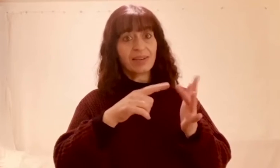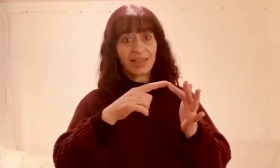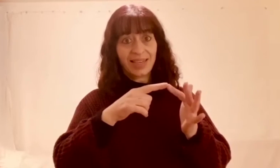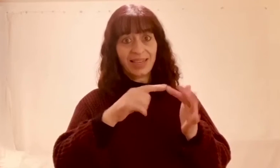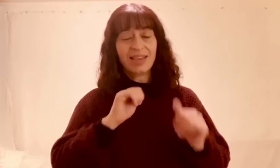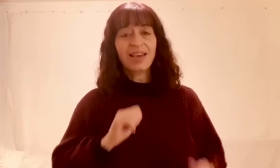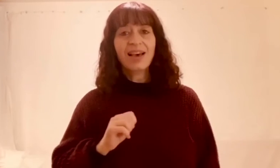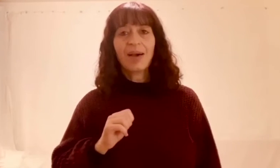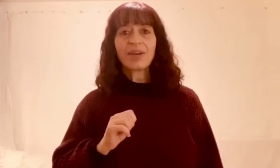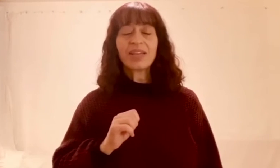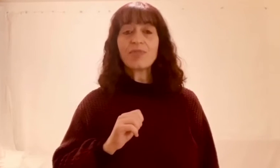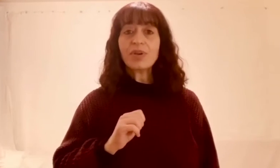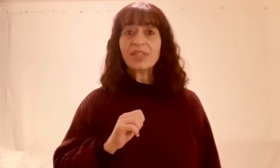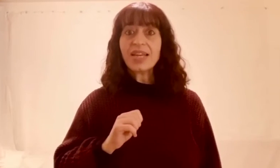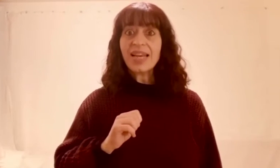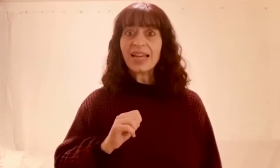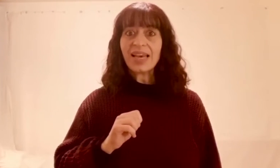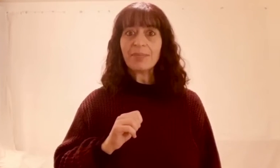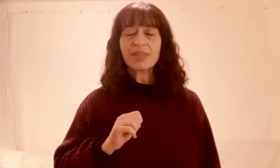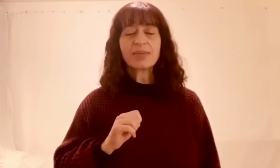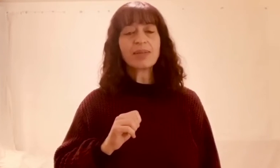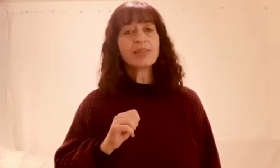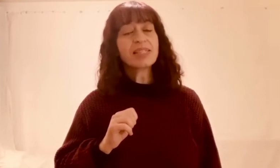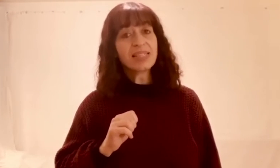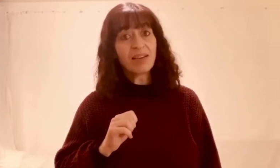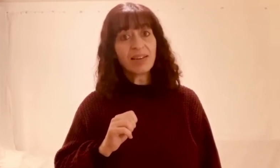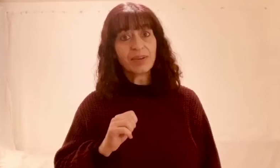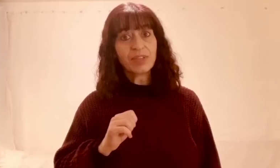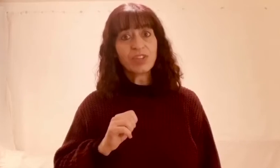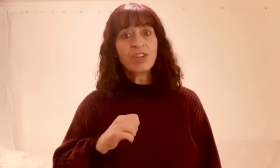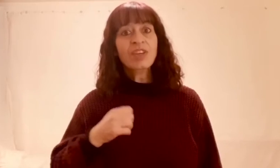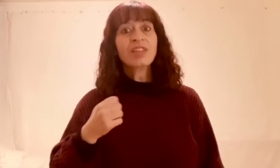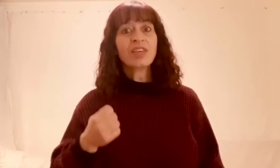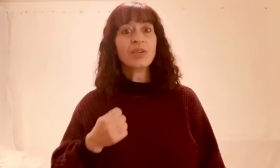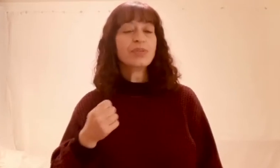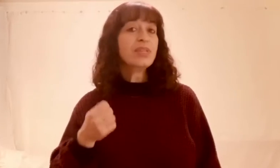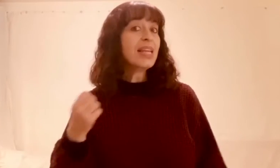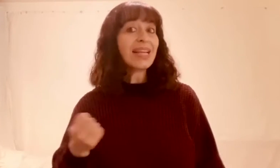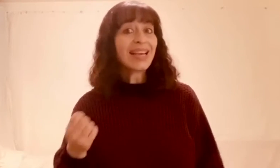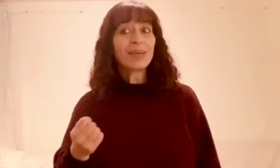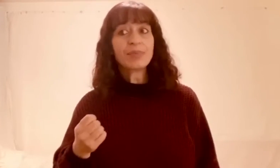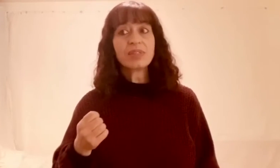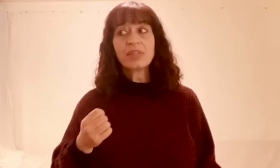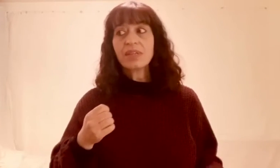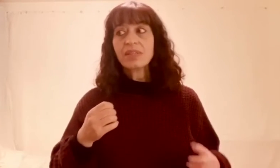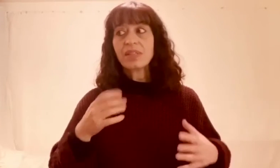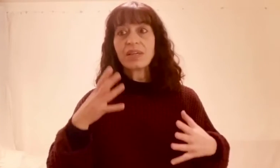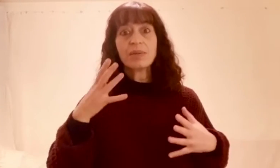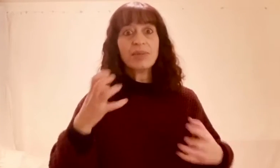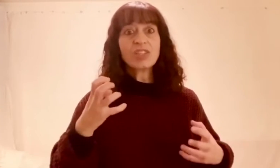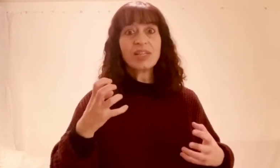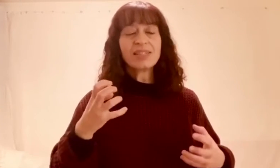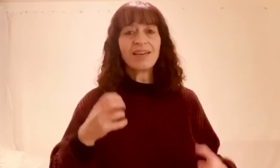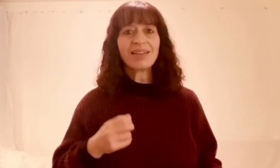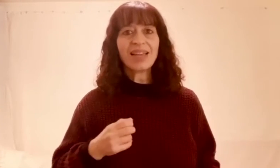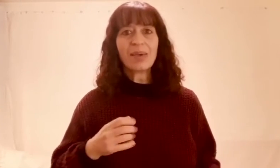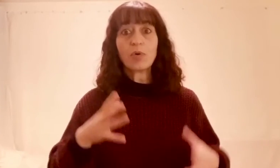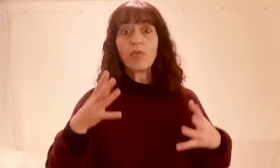R-O-S-I-E, I'm going to give Rosie a nickname. Sometimes in sign language, they use nicknames so they can immediately sign the name, or rather